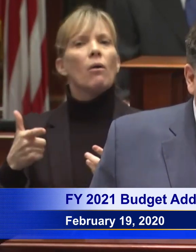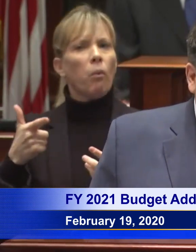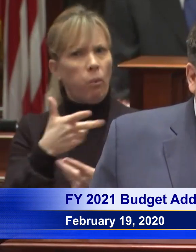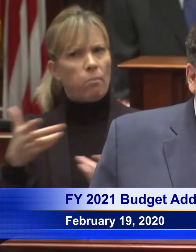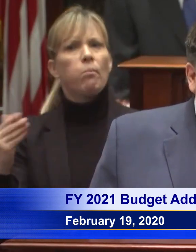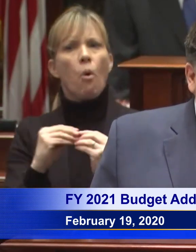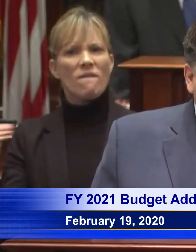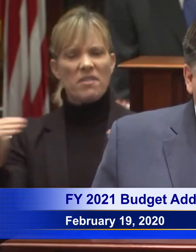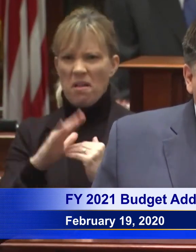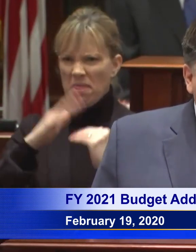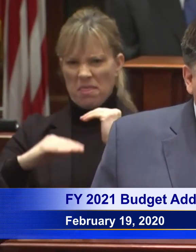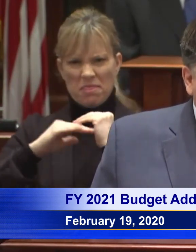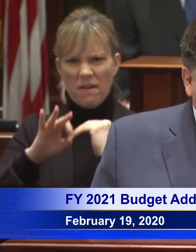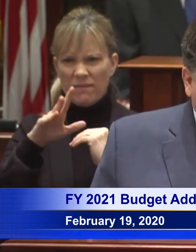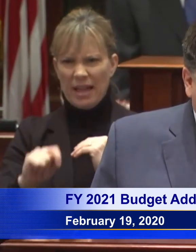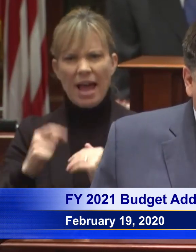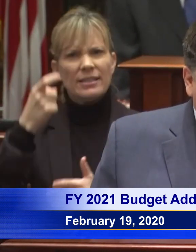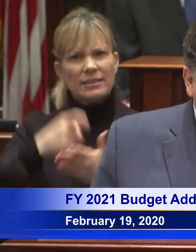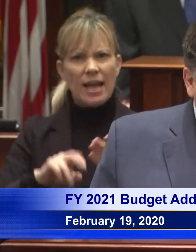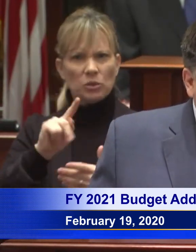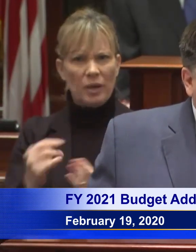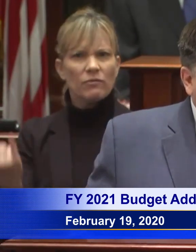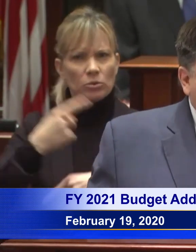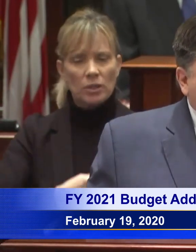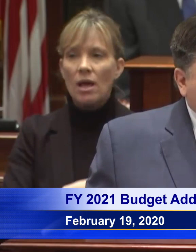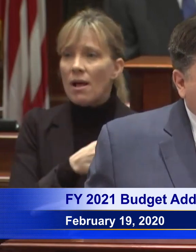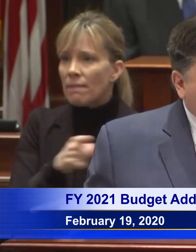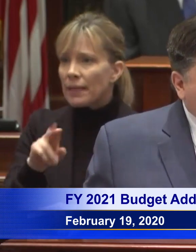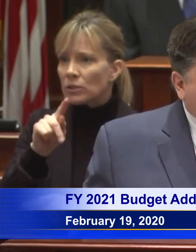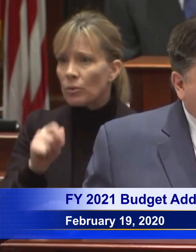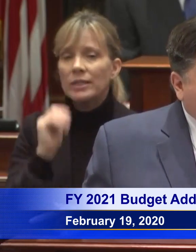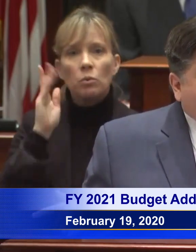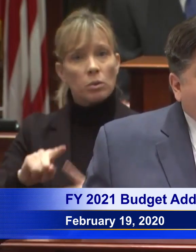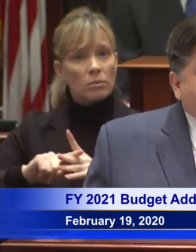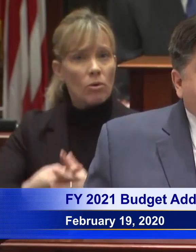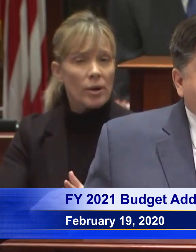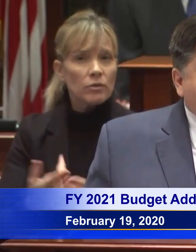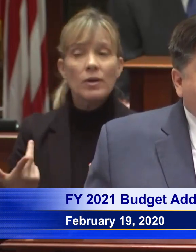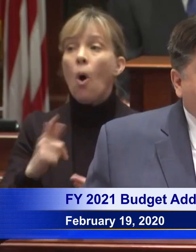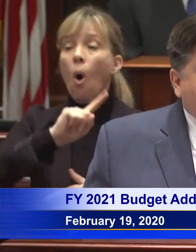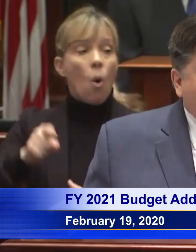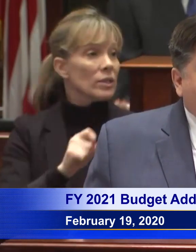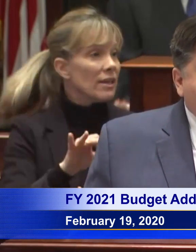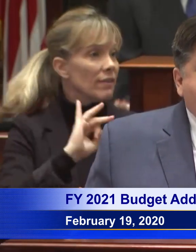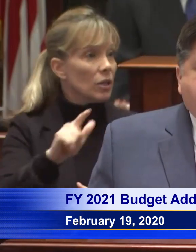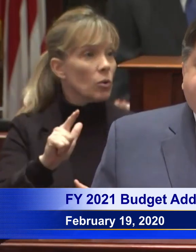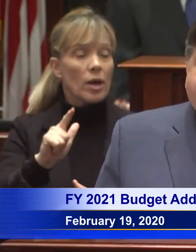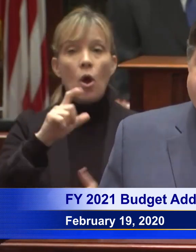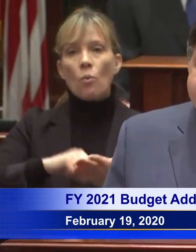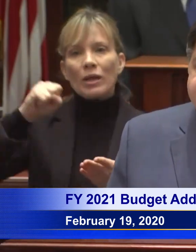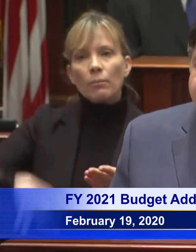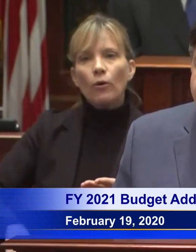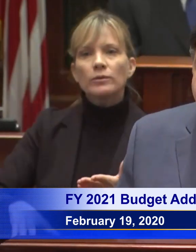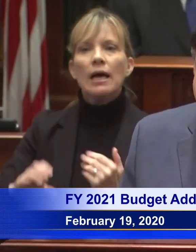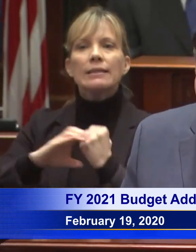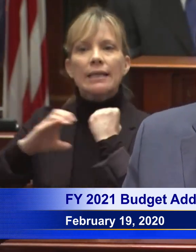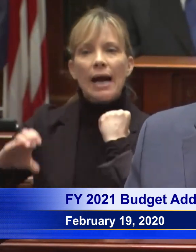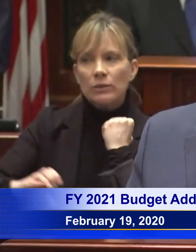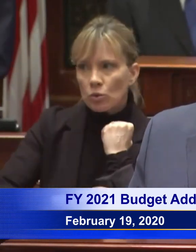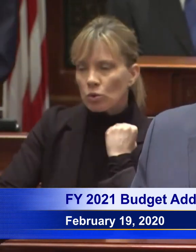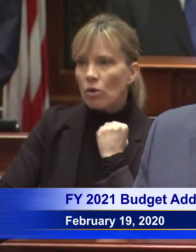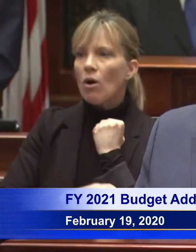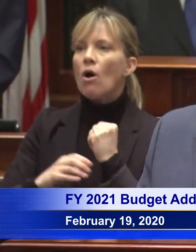fair than the flat tax rate that we have today. These rates would go into effect only if Illinois removes the